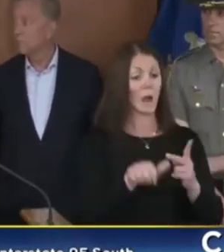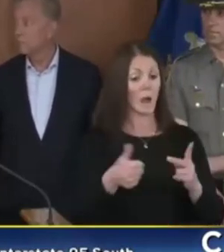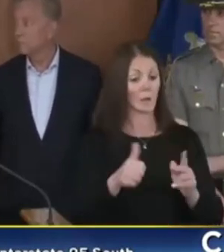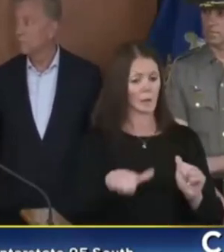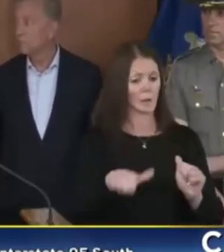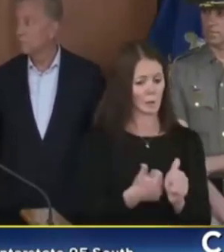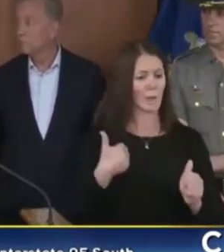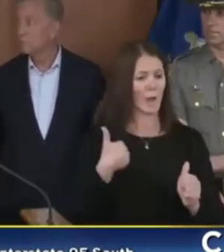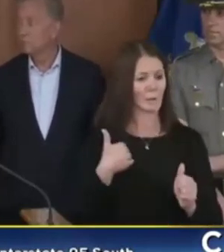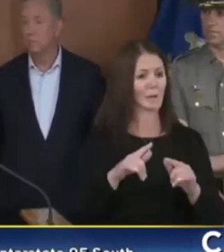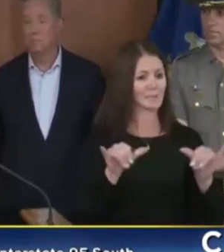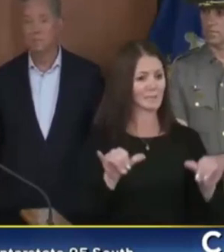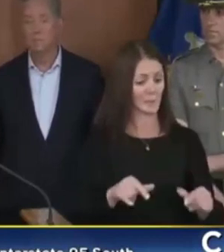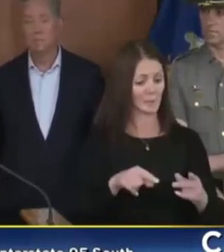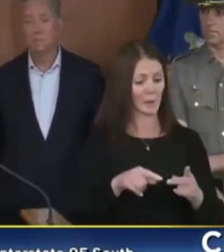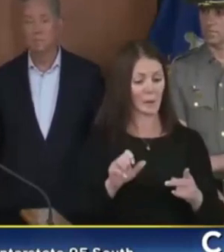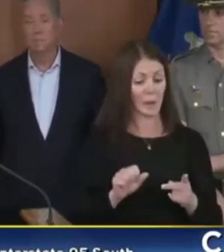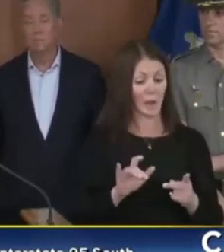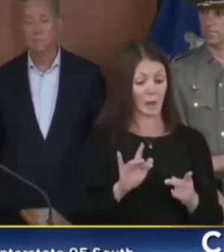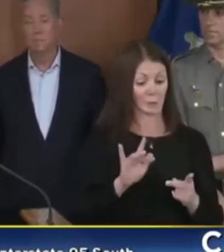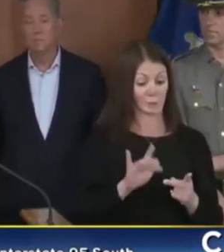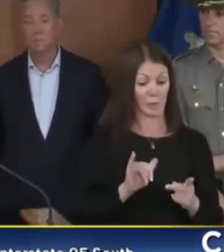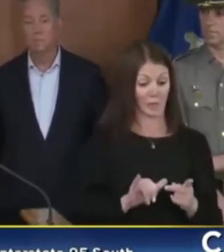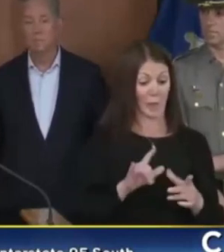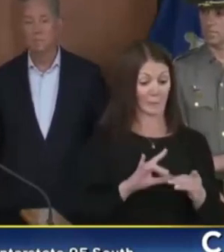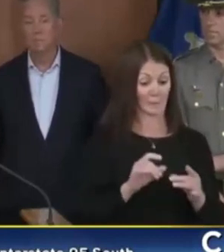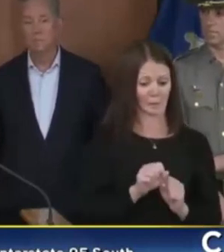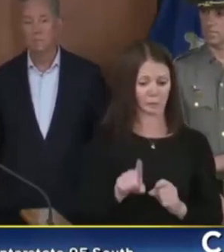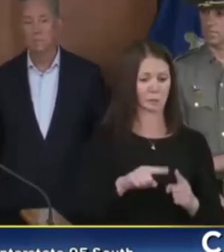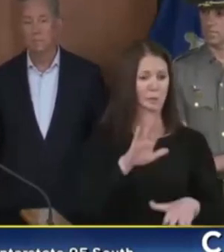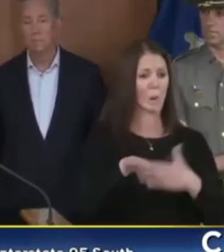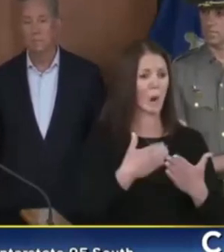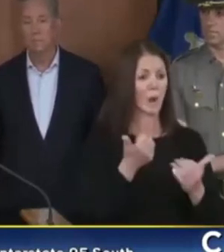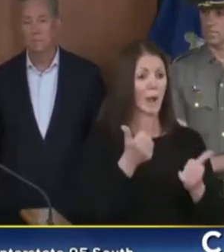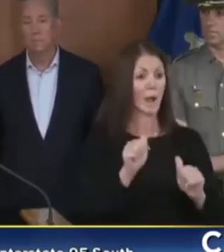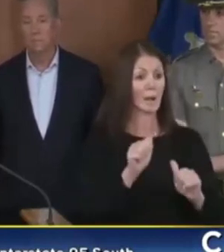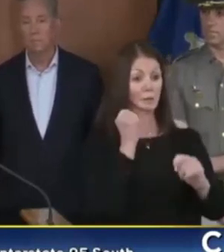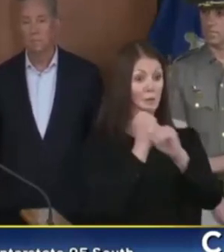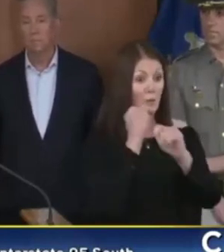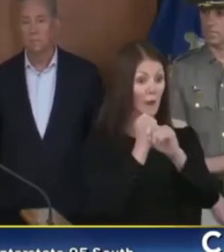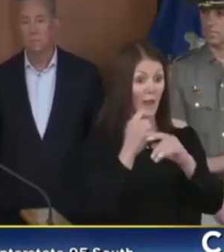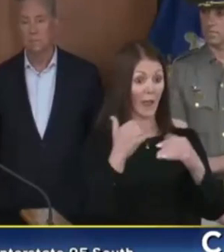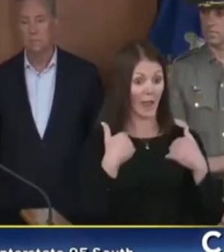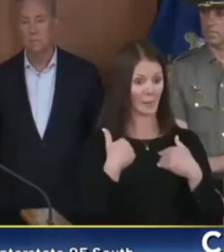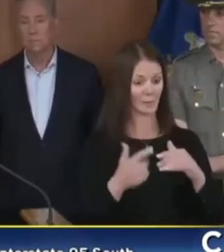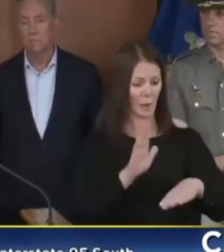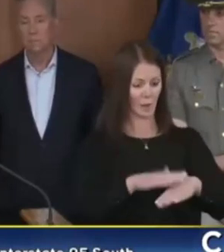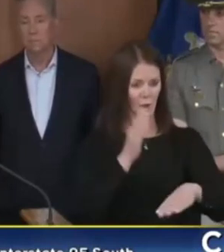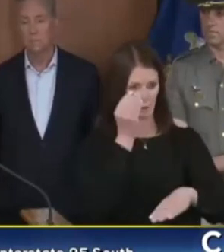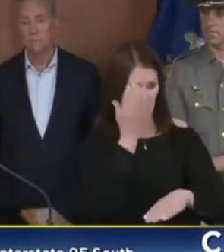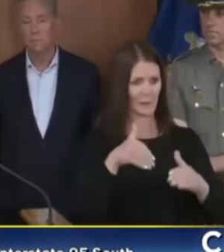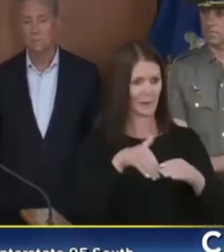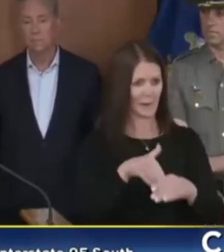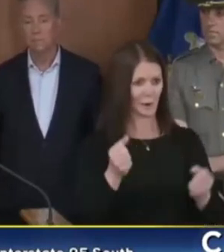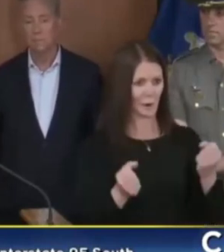push messages into the commercial vehicle cab cars, cab signals. So they get alerts in their cabs